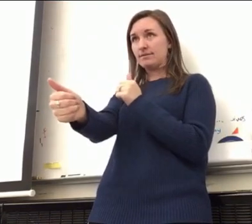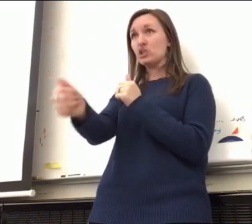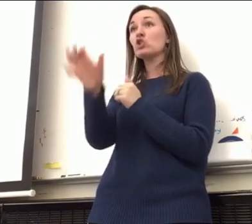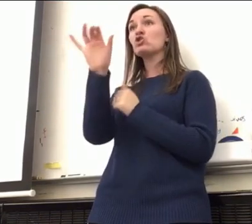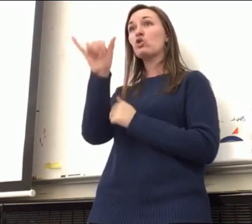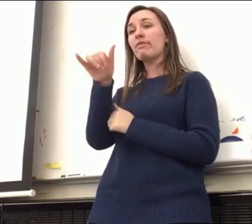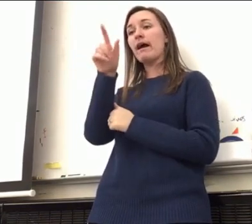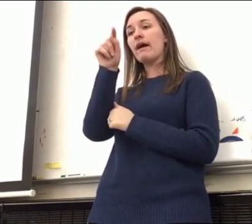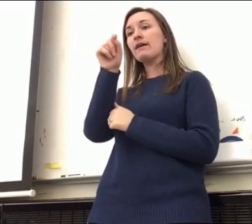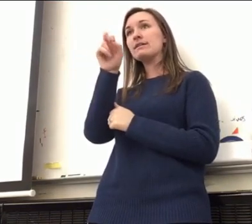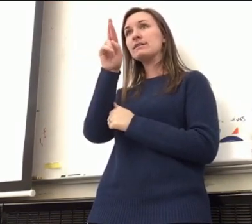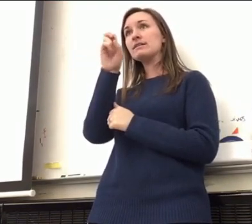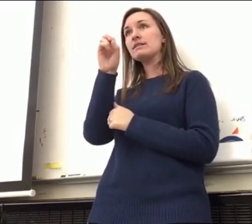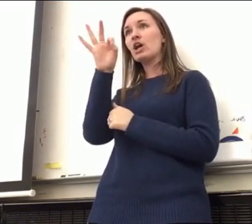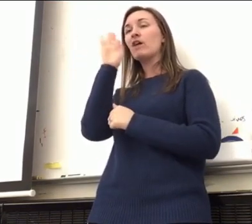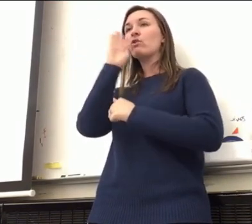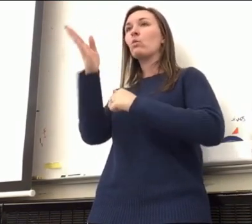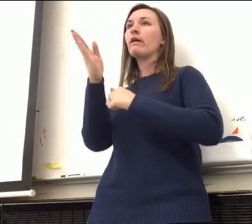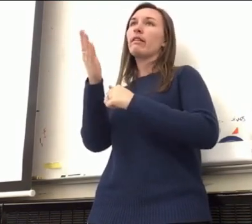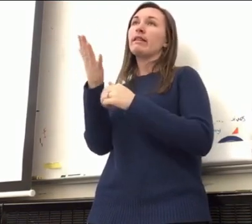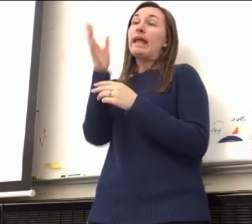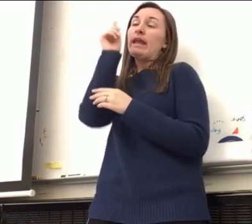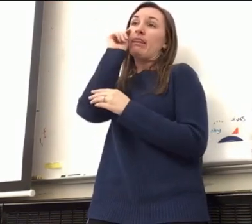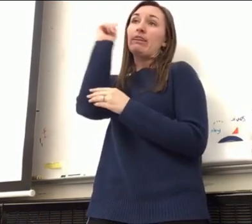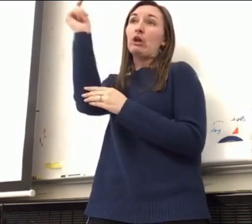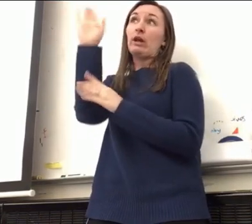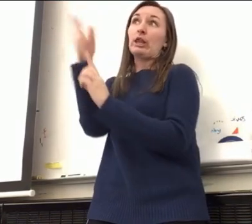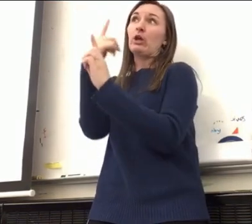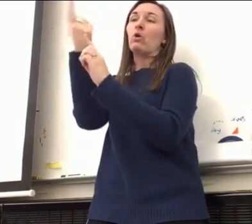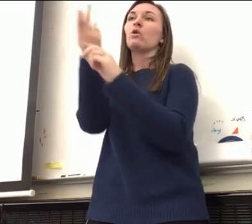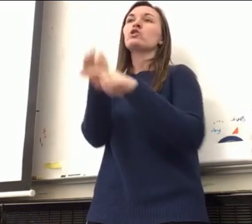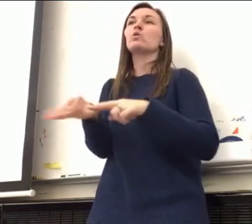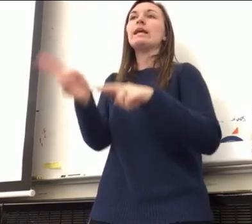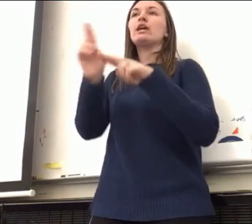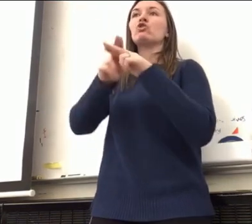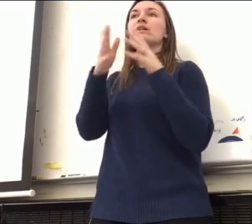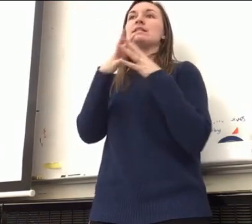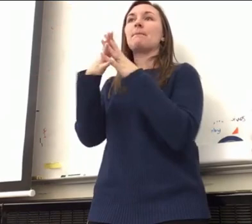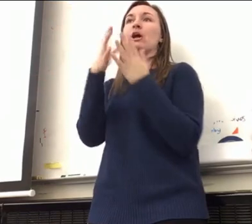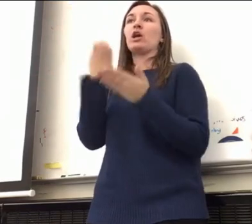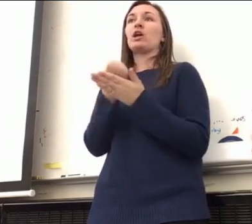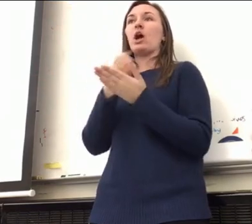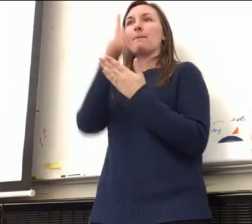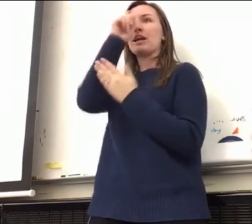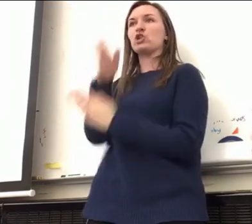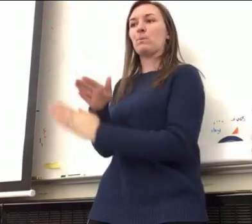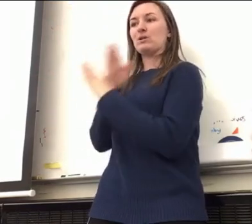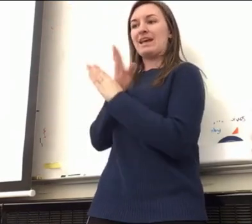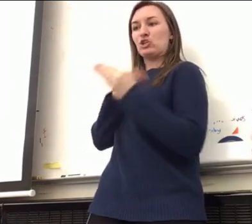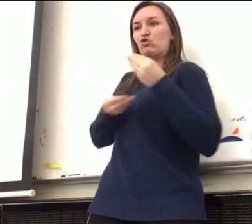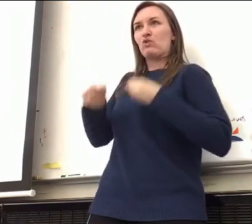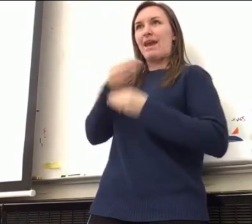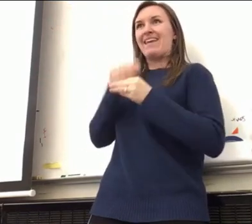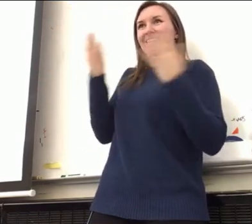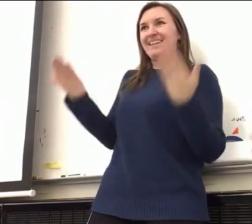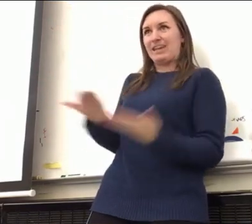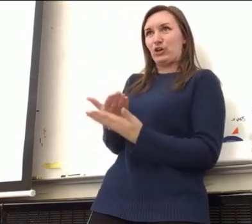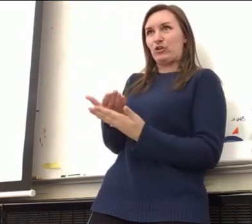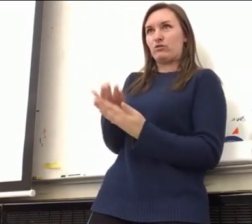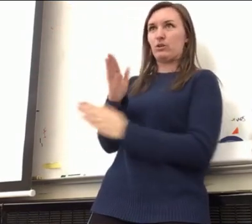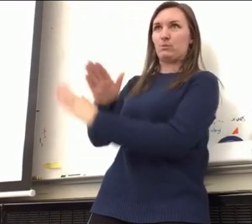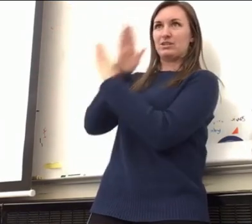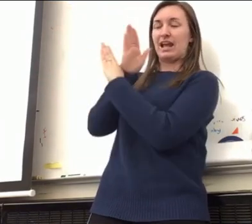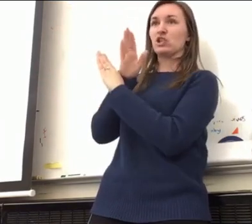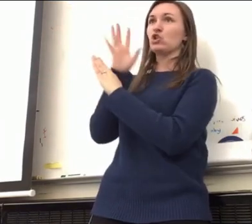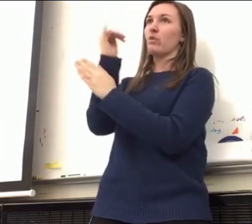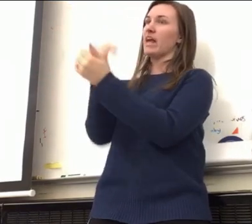to, in theory, increase American economies by protecting American trade. This extremely helps the